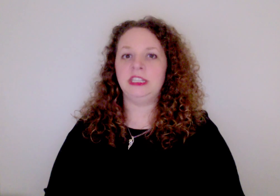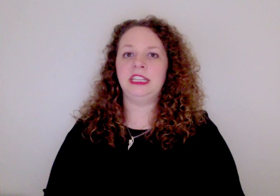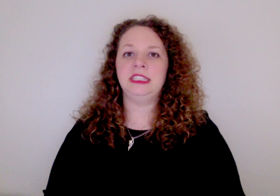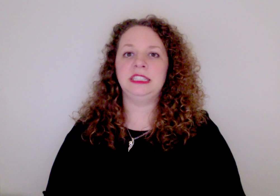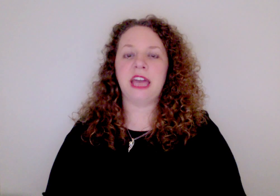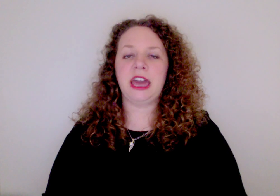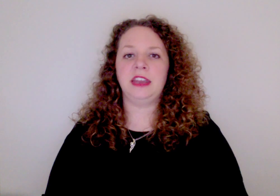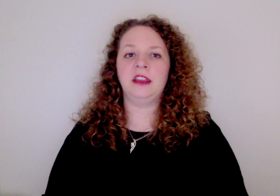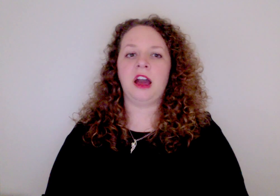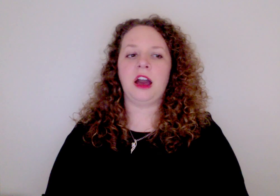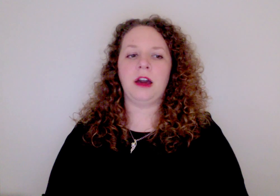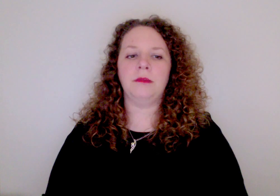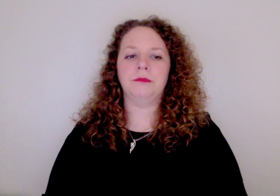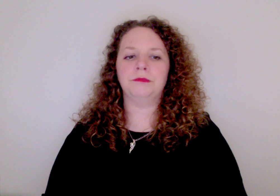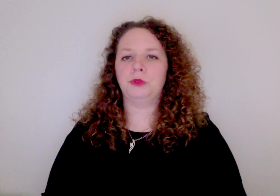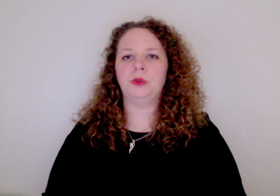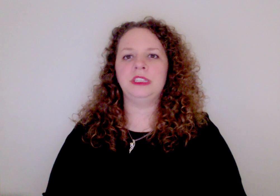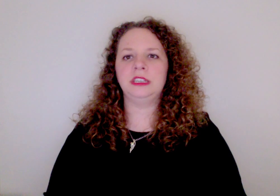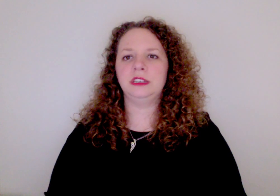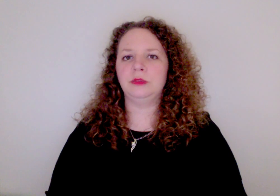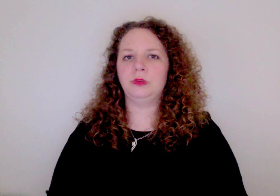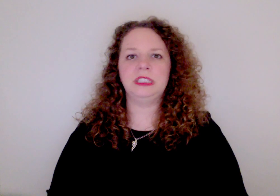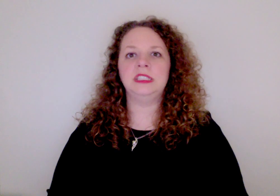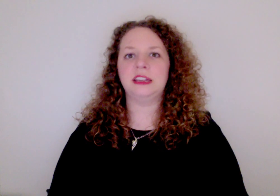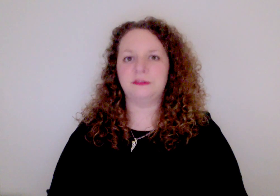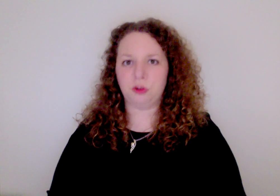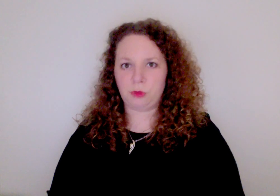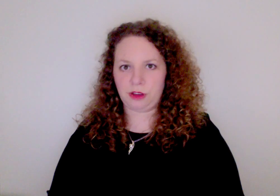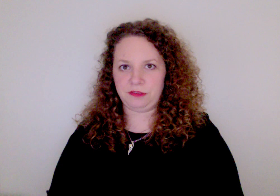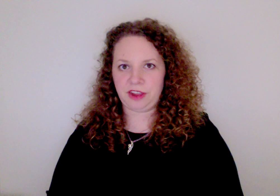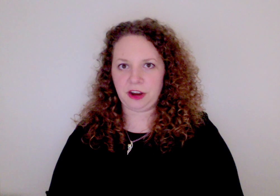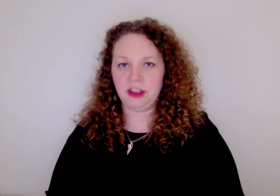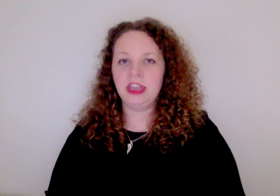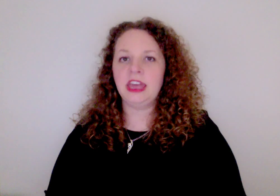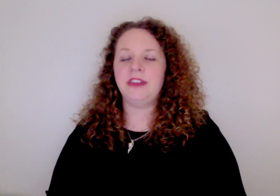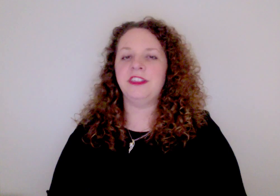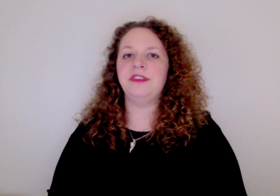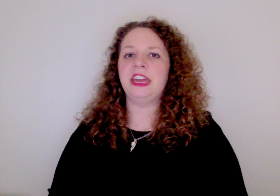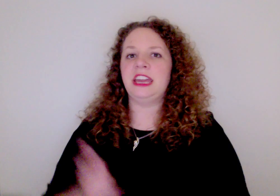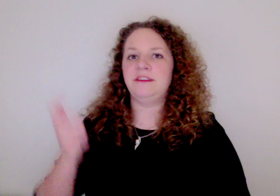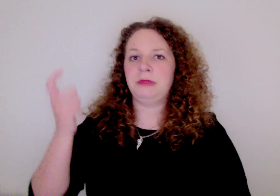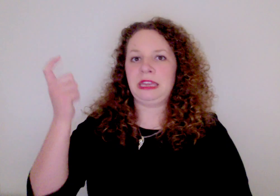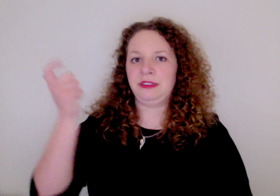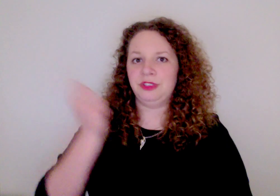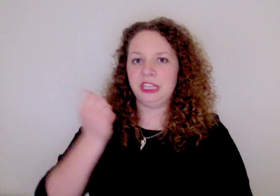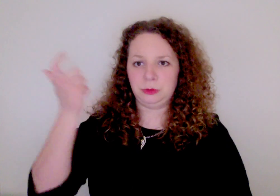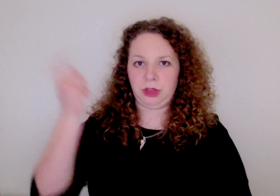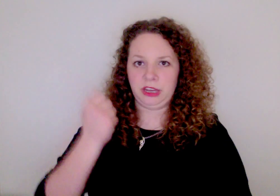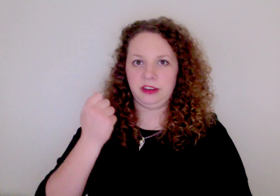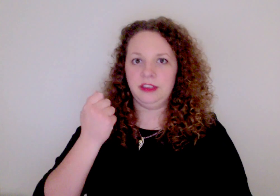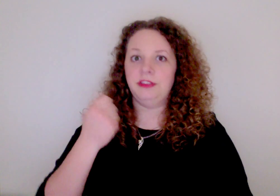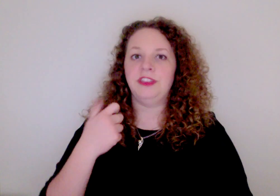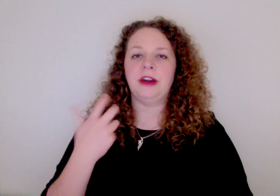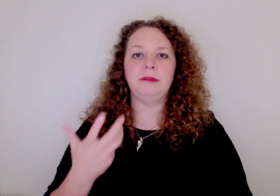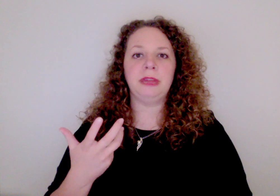and said, what's the sign for welfare? And then they gave me this one, then that would be